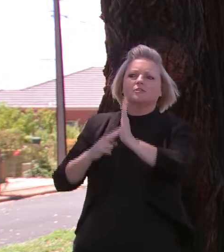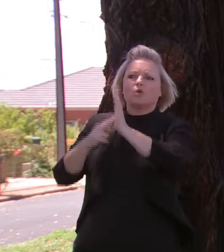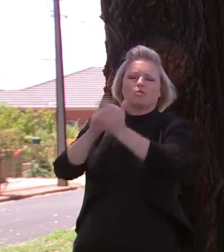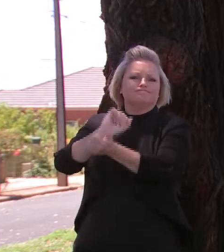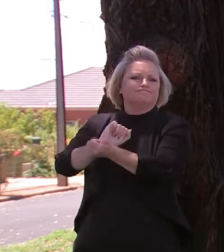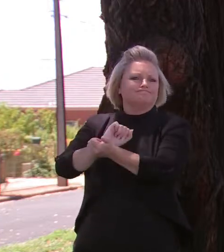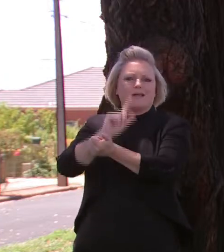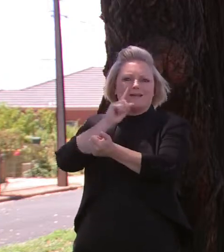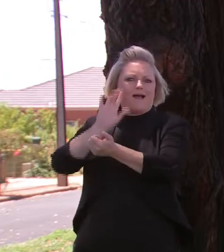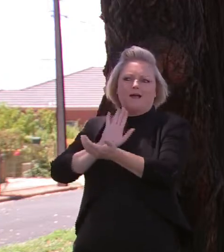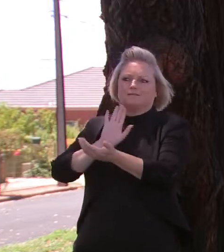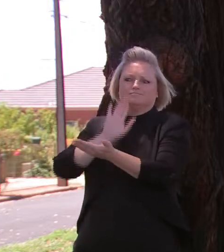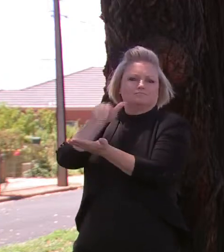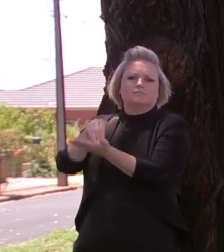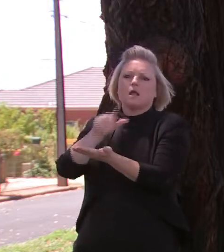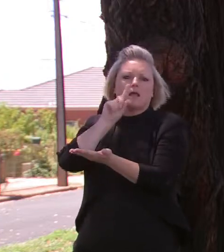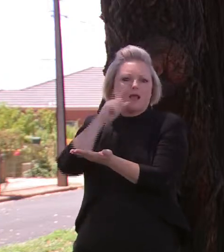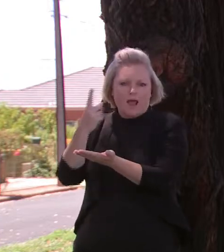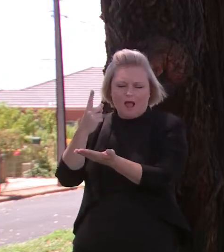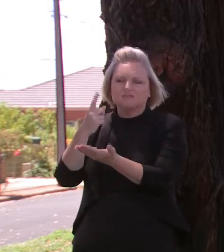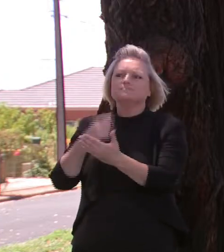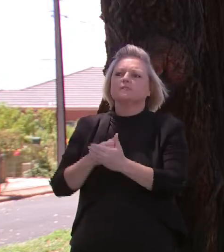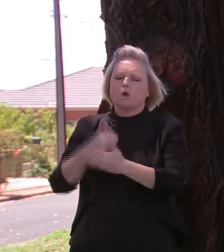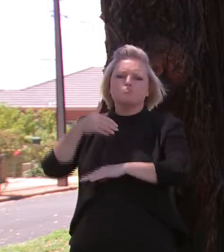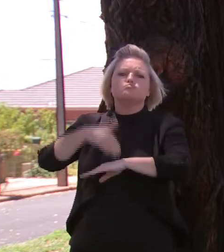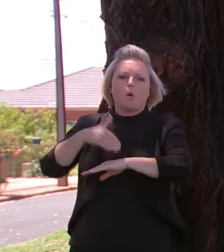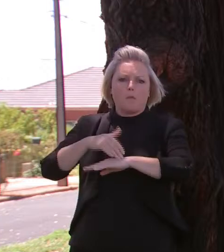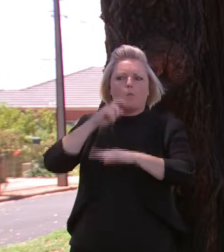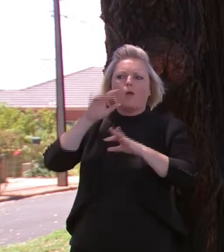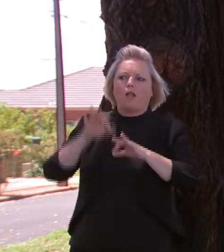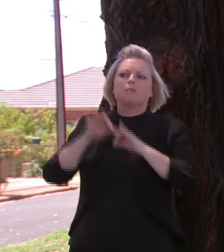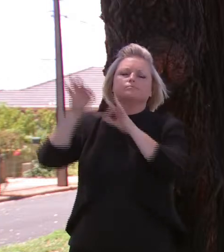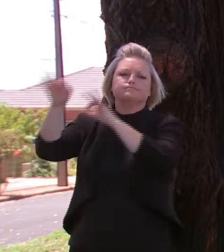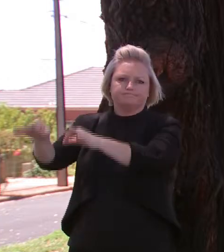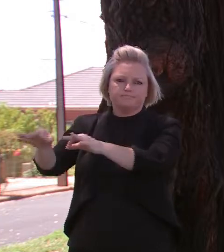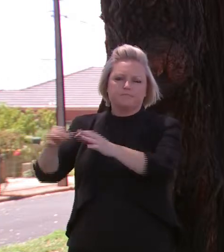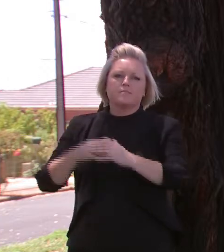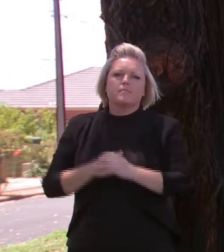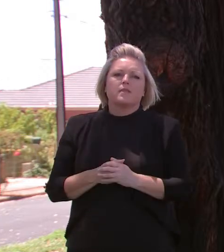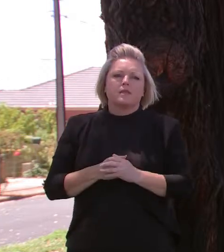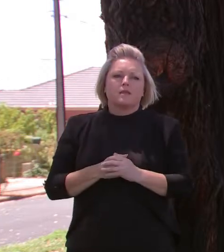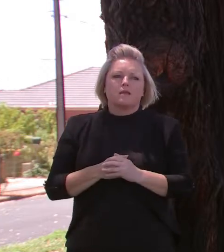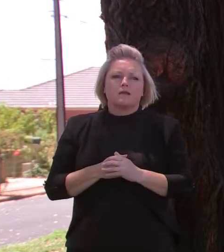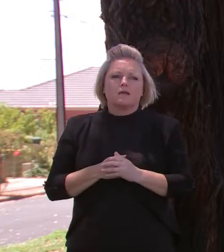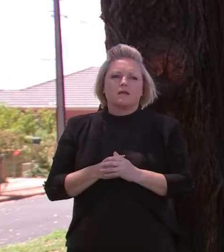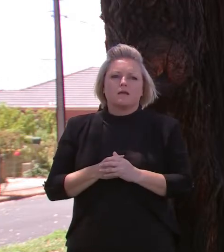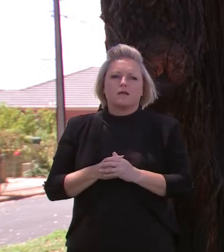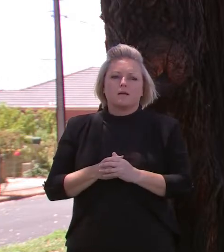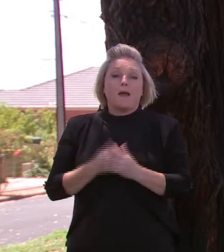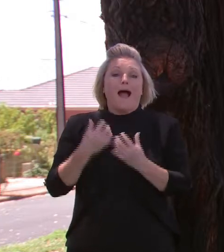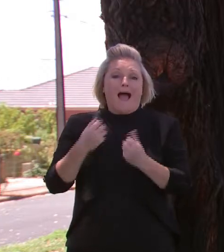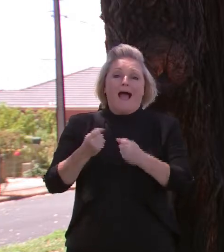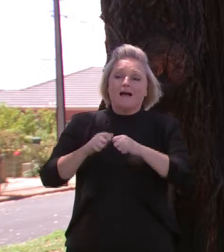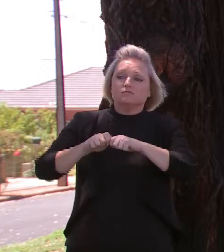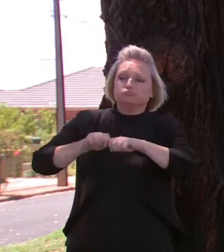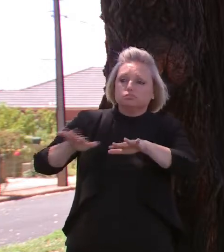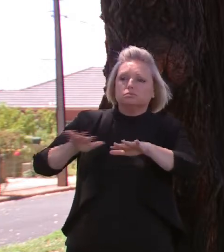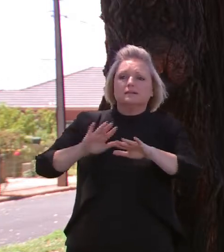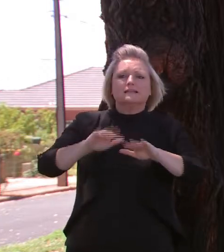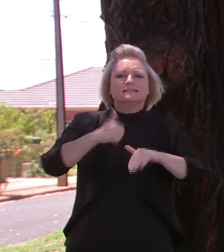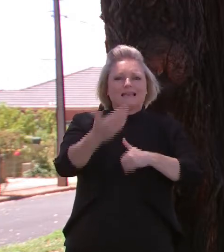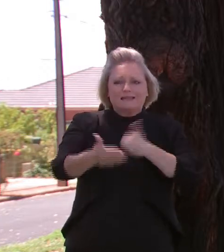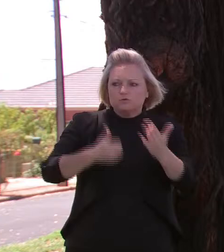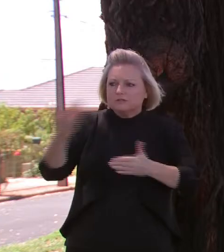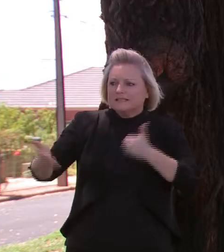3-week supply, which is also the same length of supply that we're distributing to childcare centres, depending on obviously the regime,